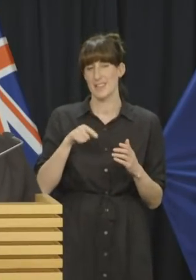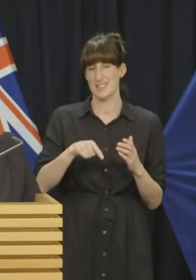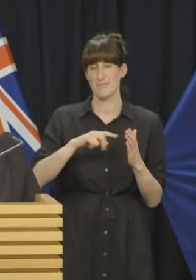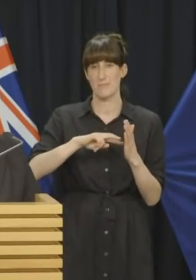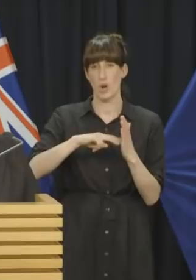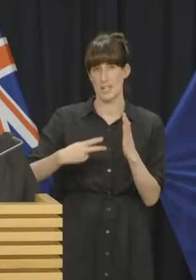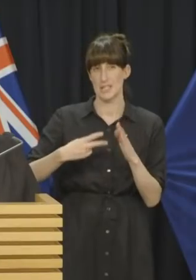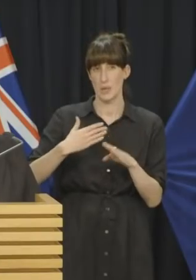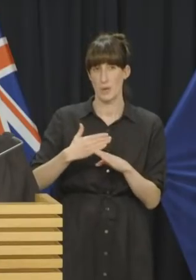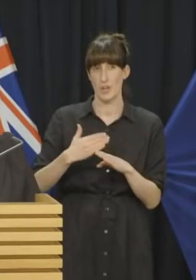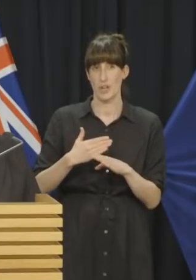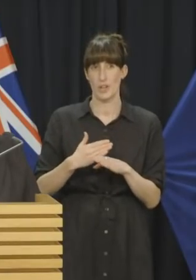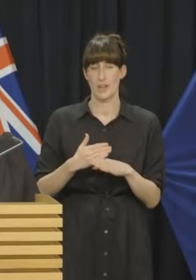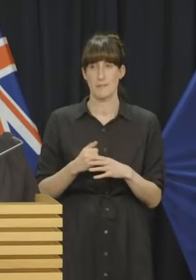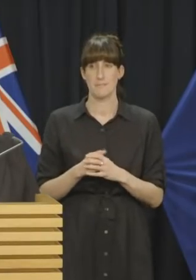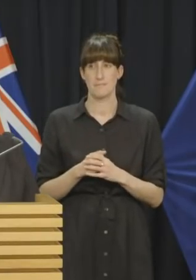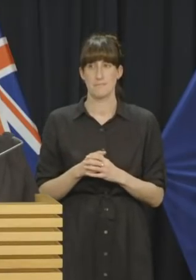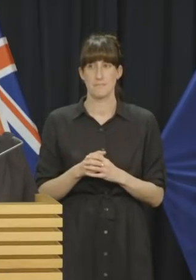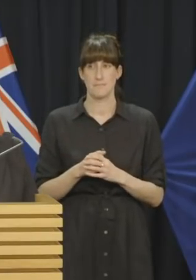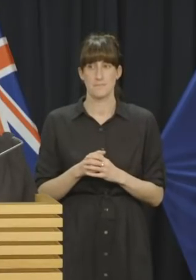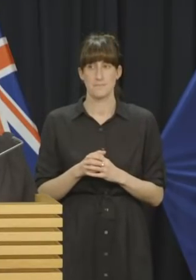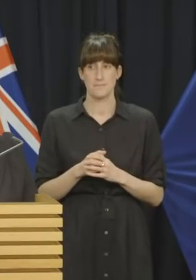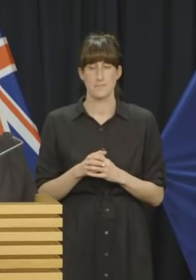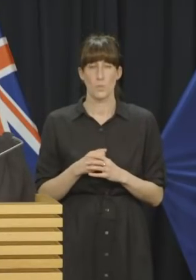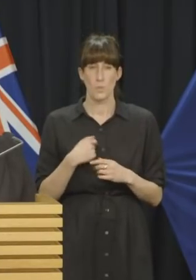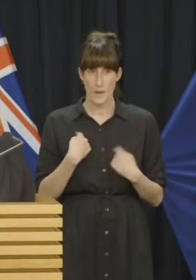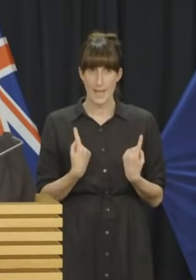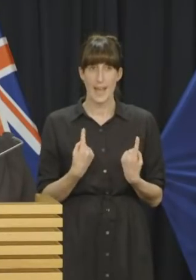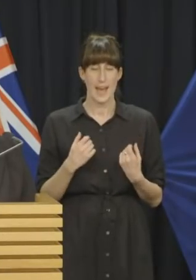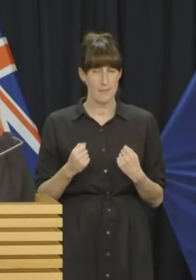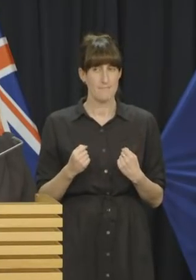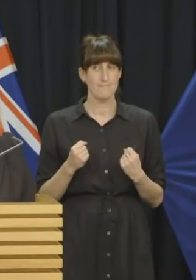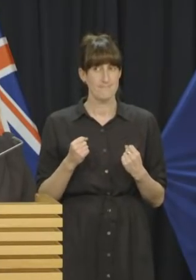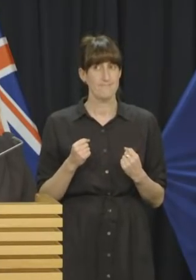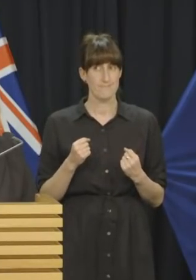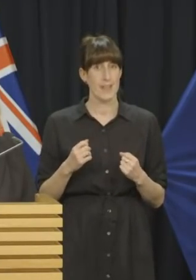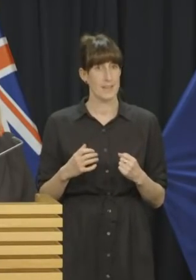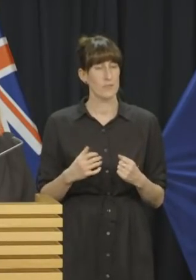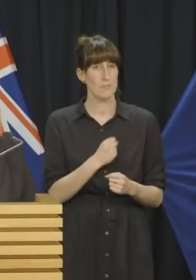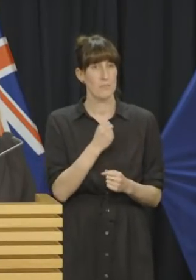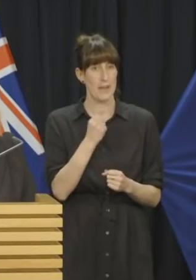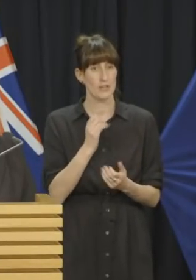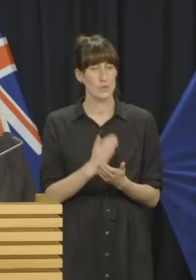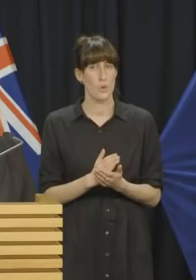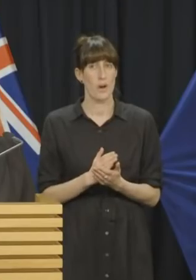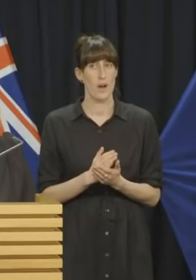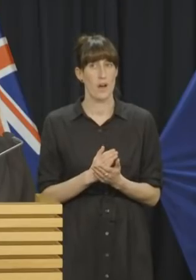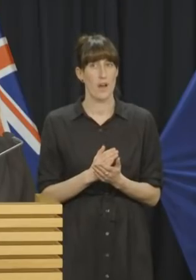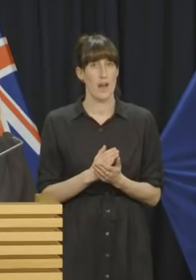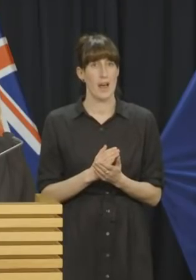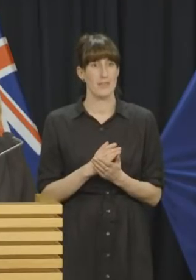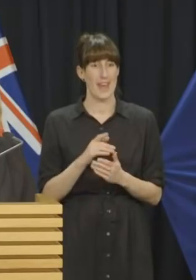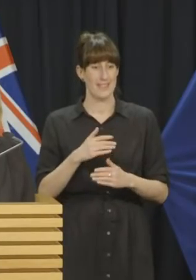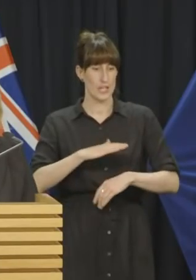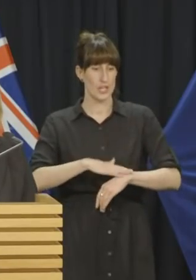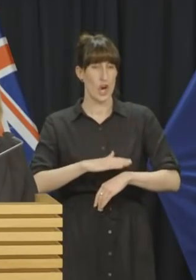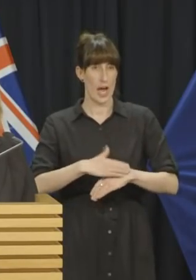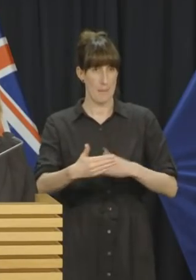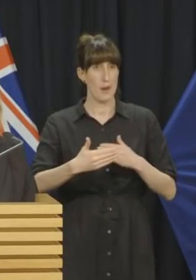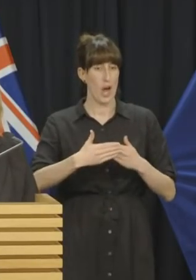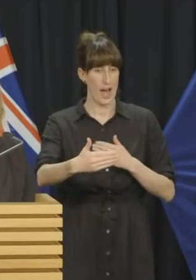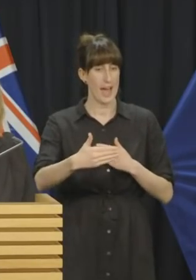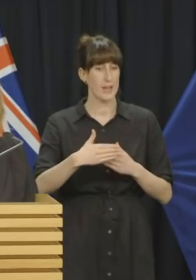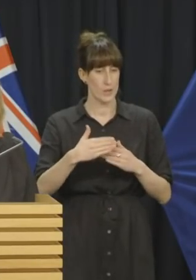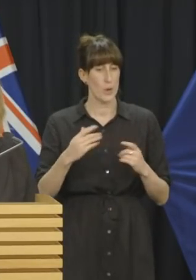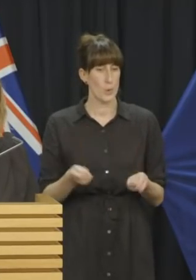through, and we need to make sure that we are working within what are justifiable timelines for a New